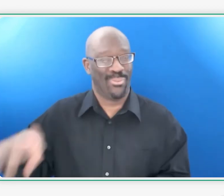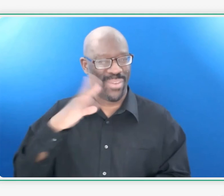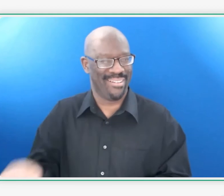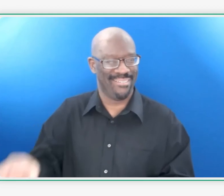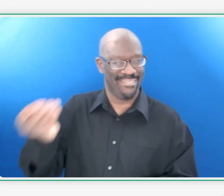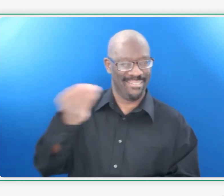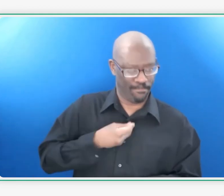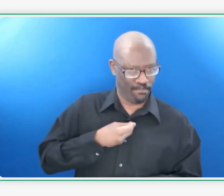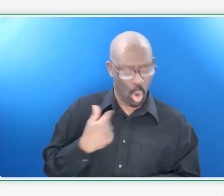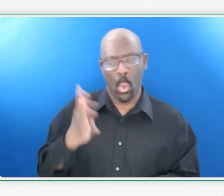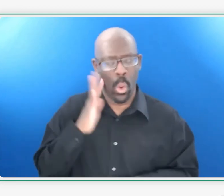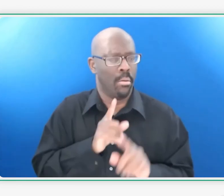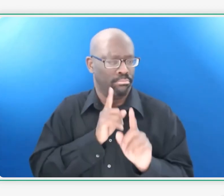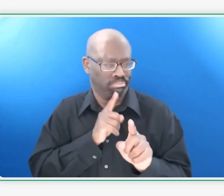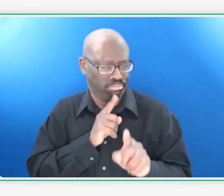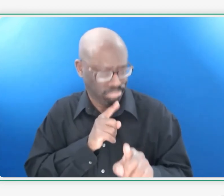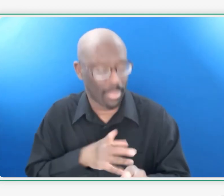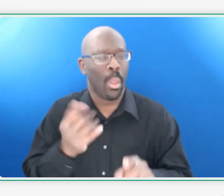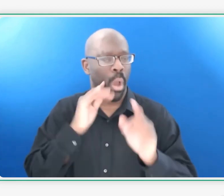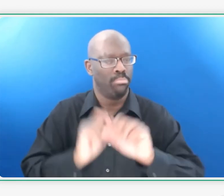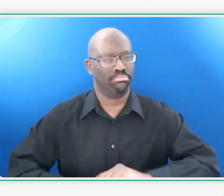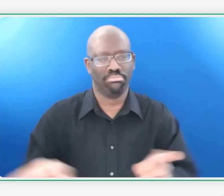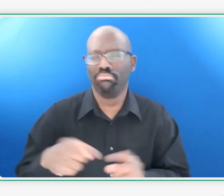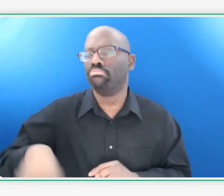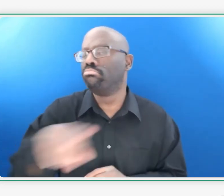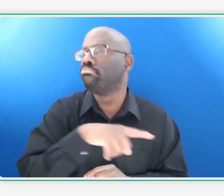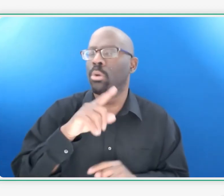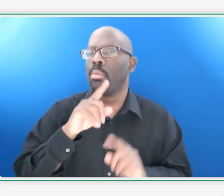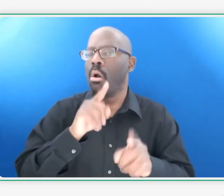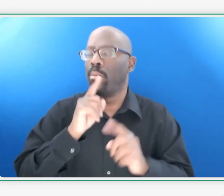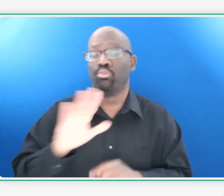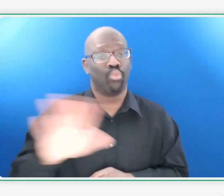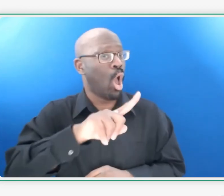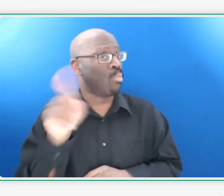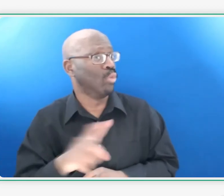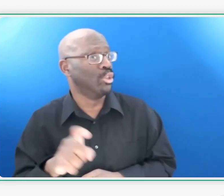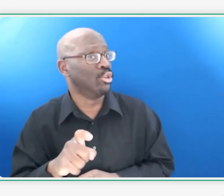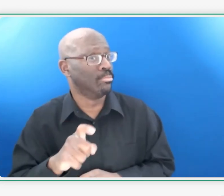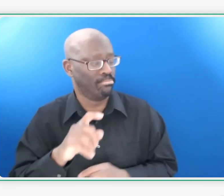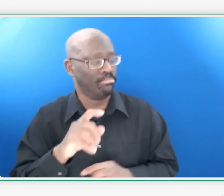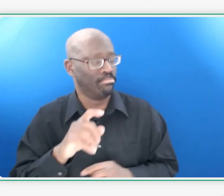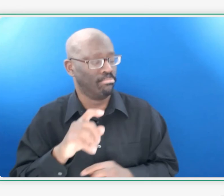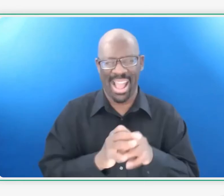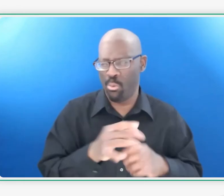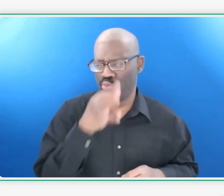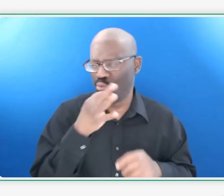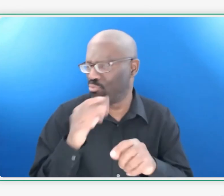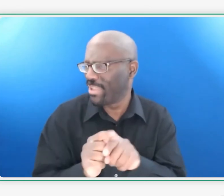Q&A section, and CSD will compile the list and give them to me, and I will answer them and send them out to